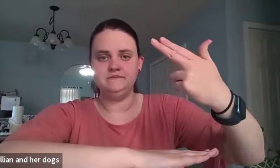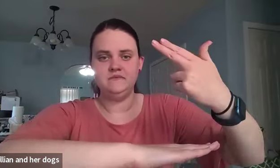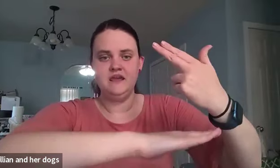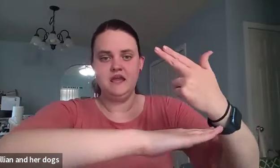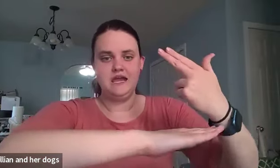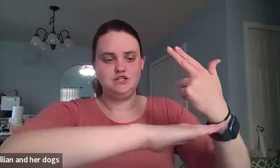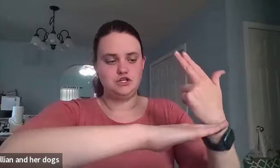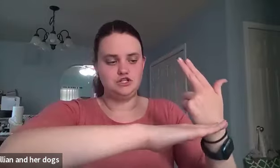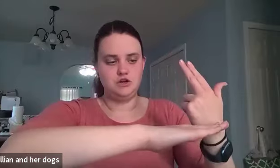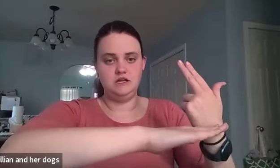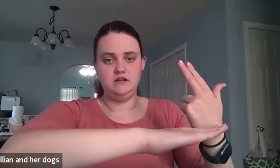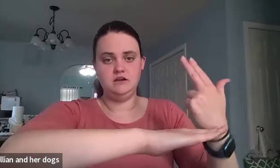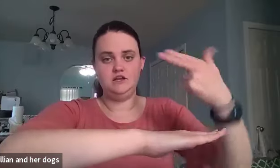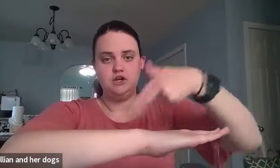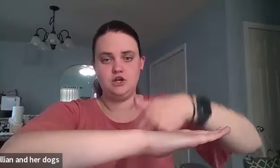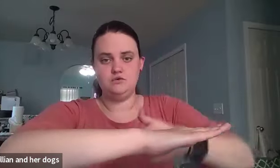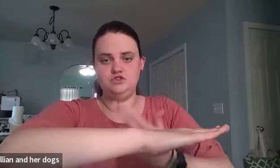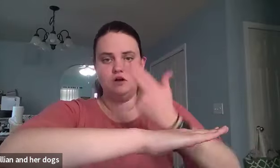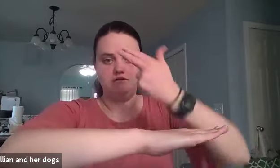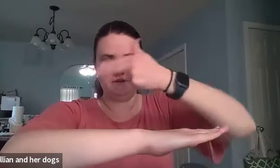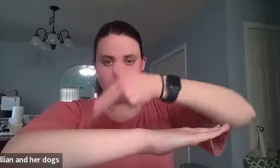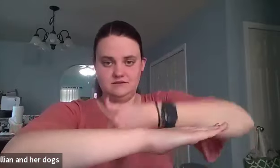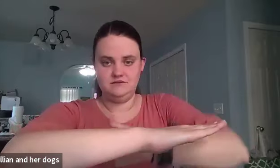shape. And you're going to start here and you're going to go dolphin.